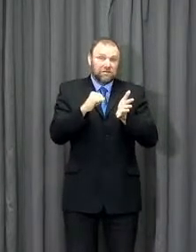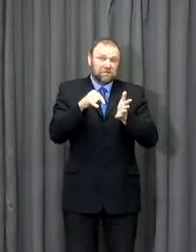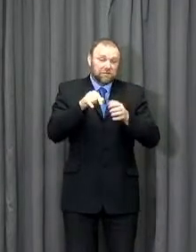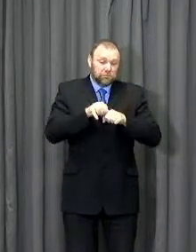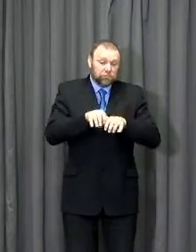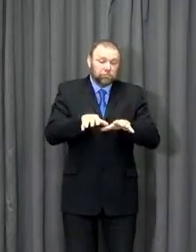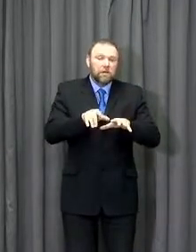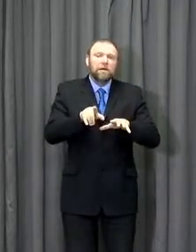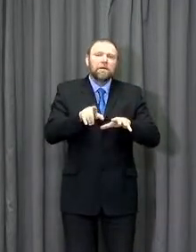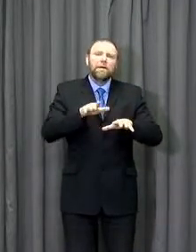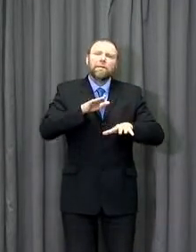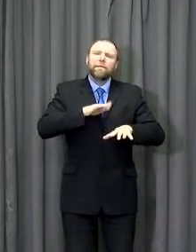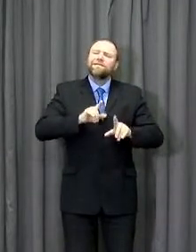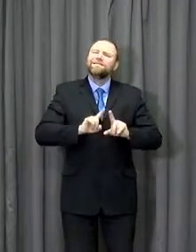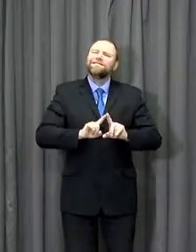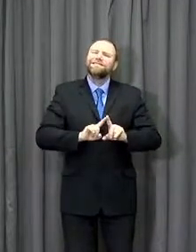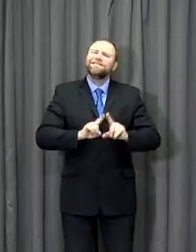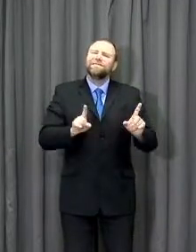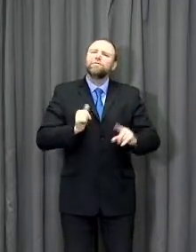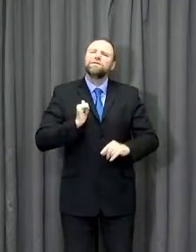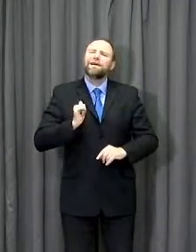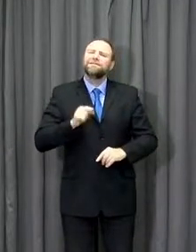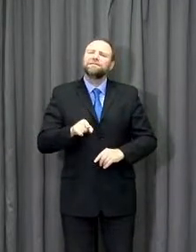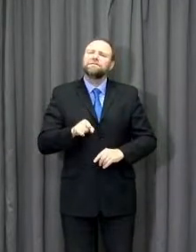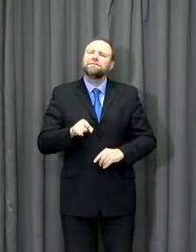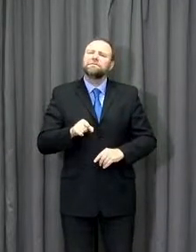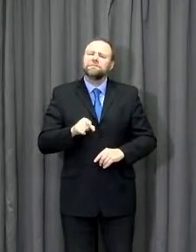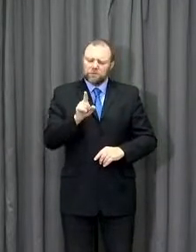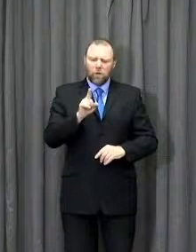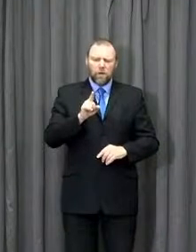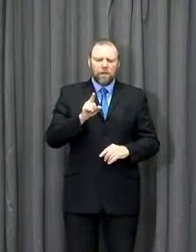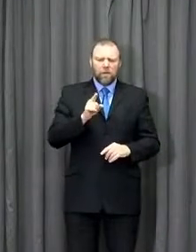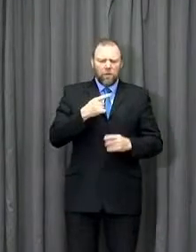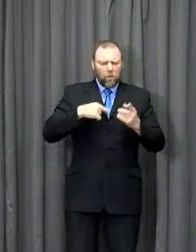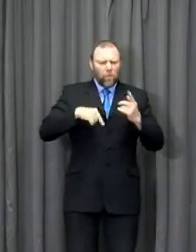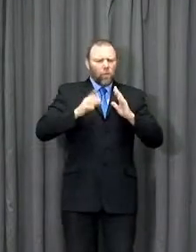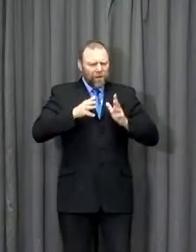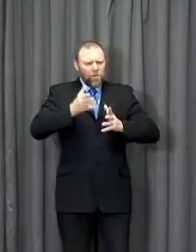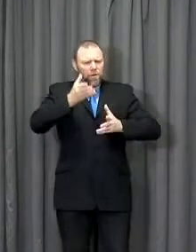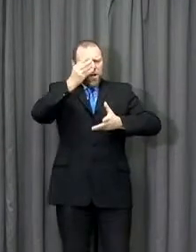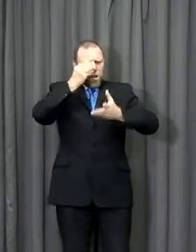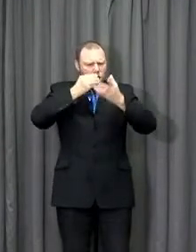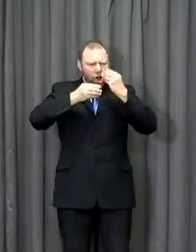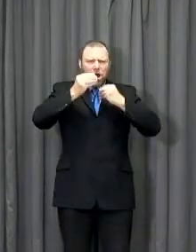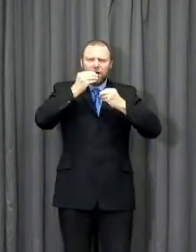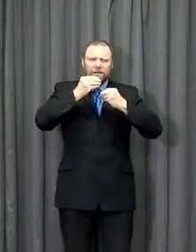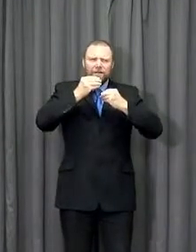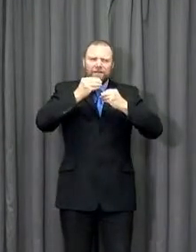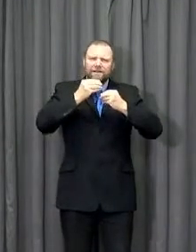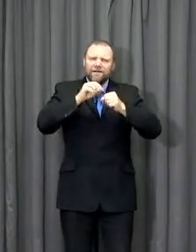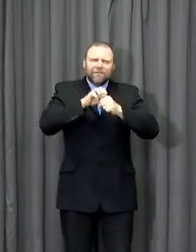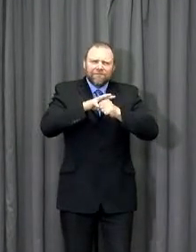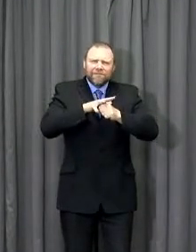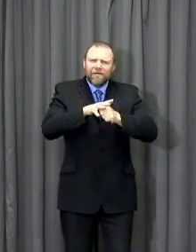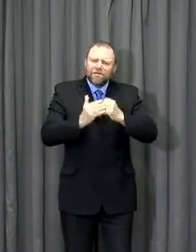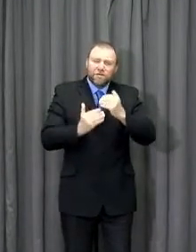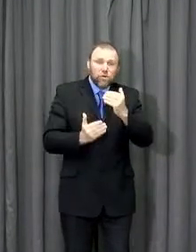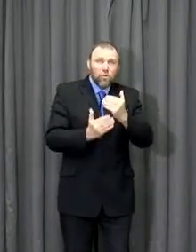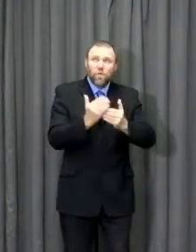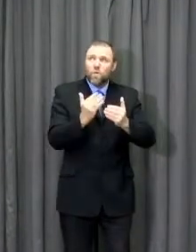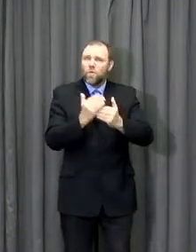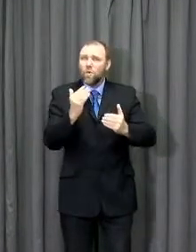we expected. It took a while for us to learn about the virus. I mean, it was brand new. Humanity had never seen it